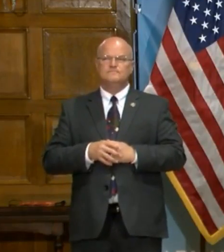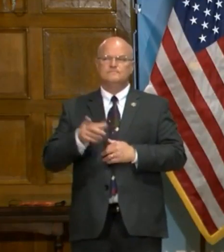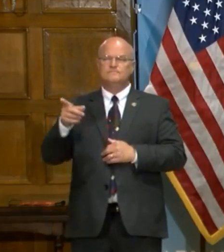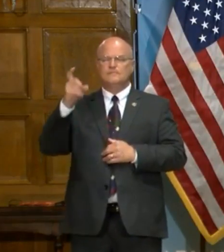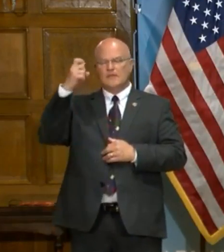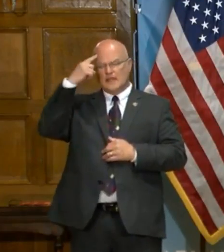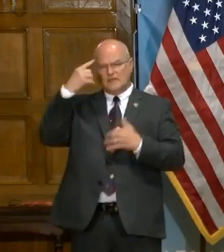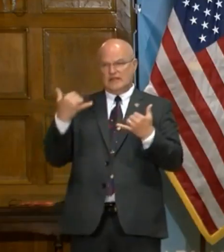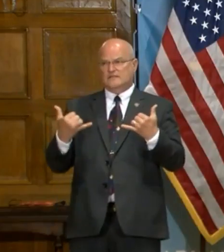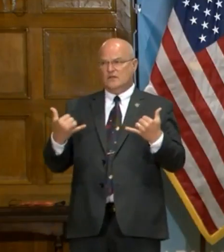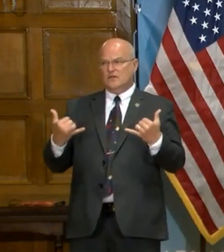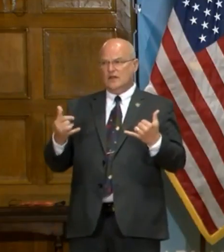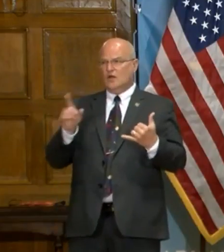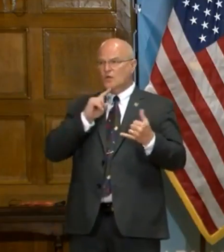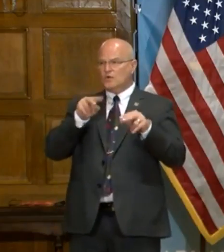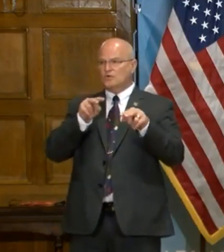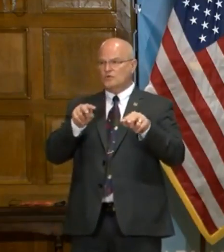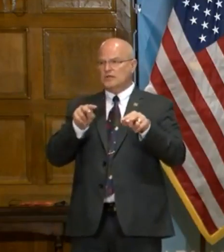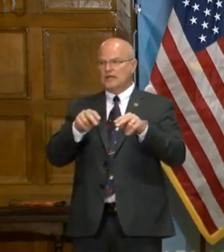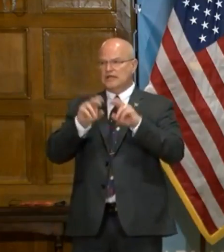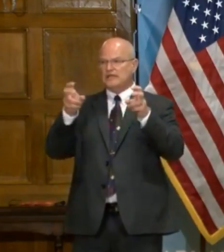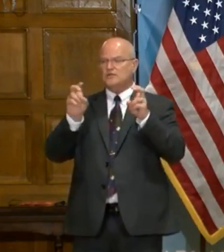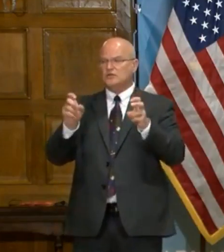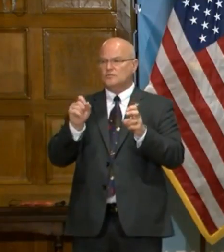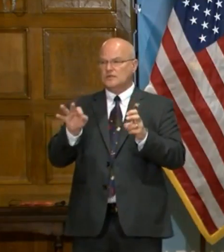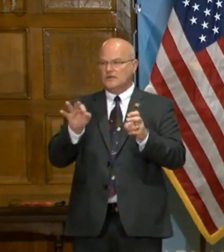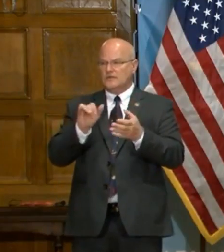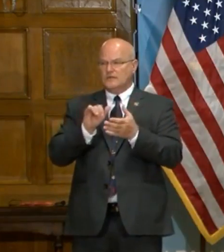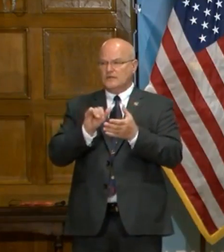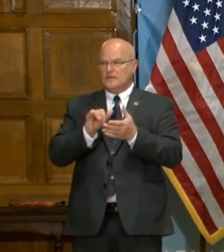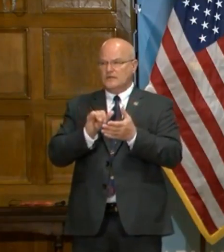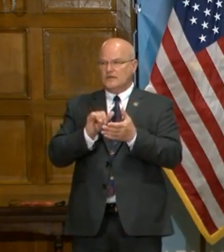Governor, as of right now, where are you looking at in terms of